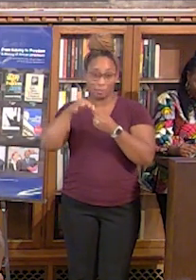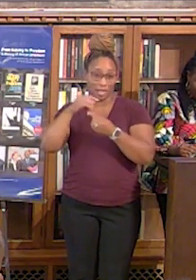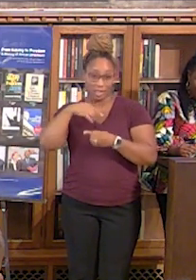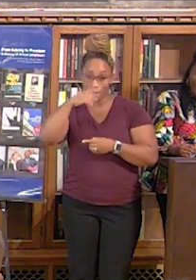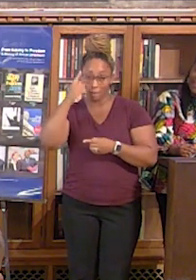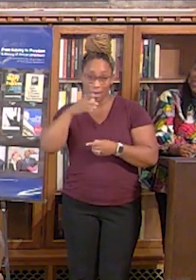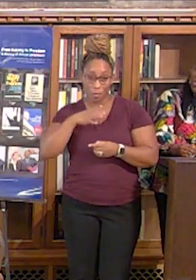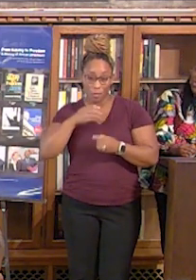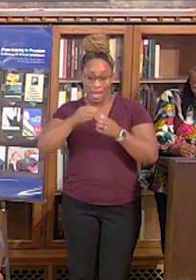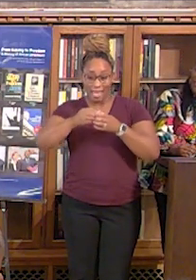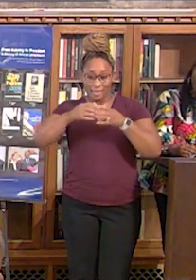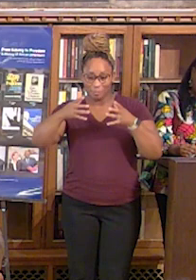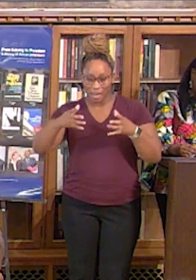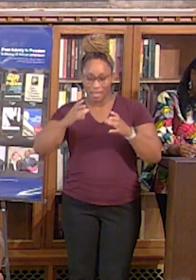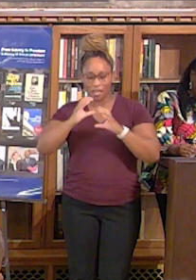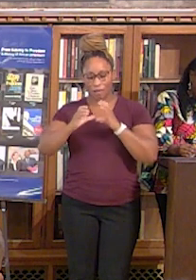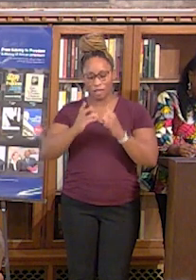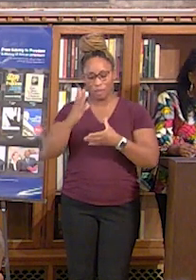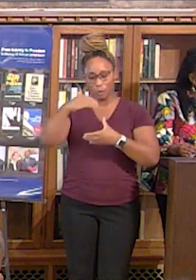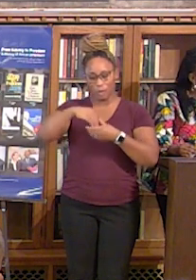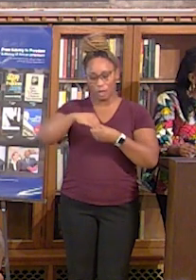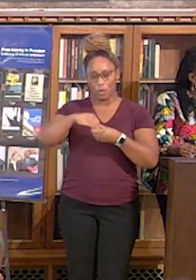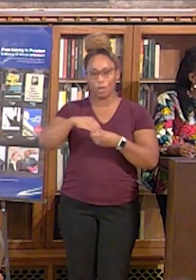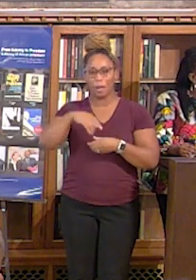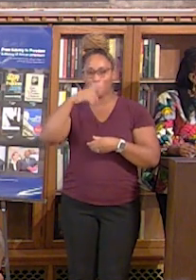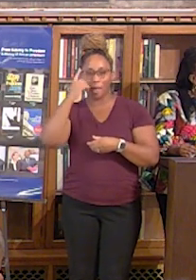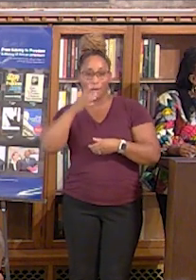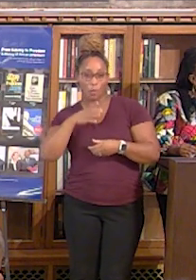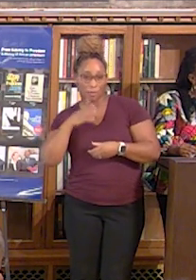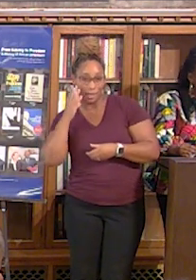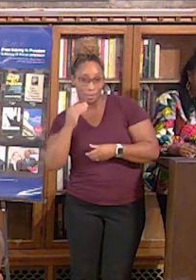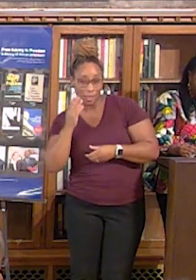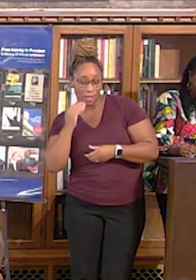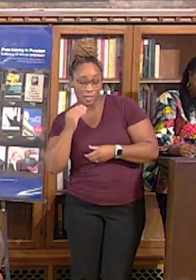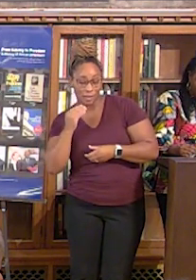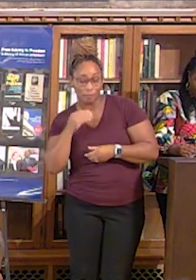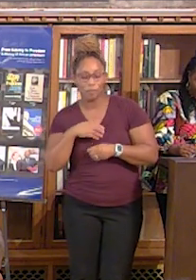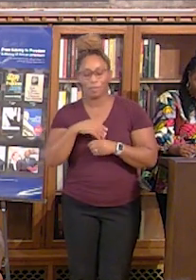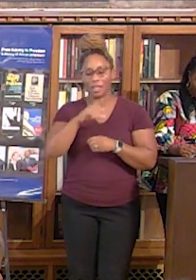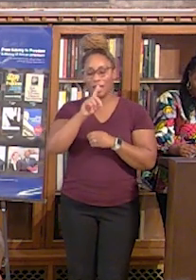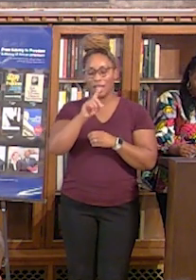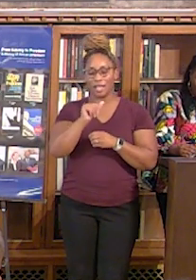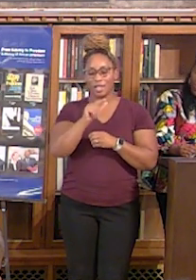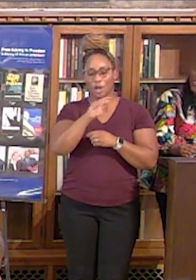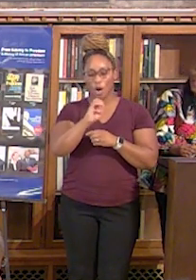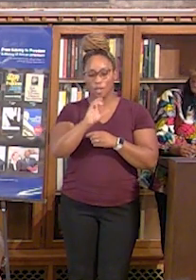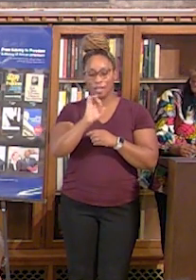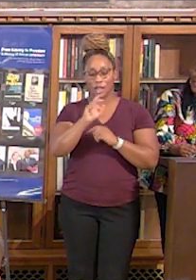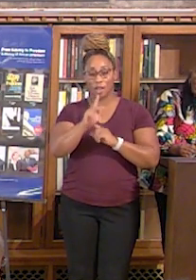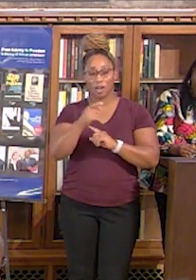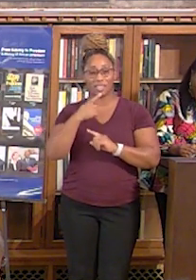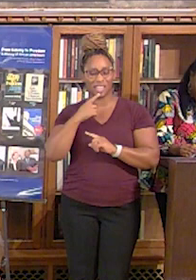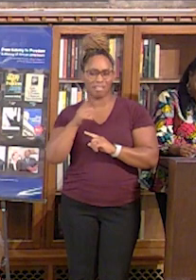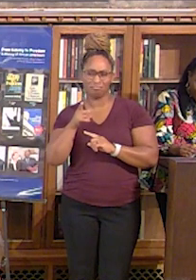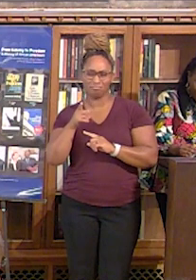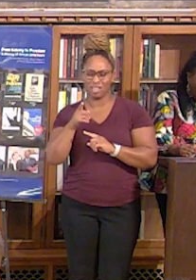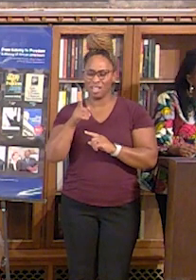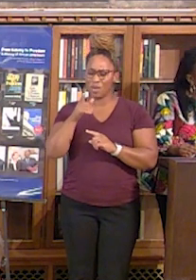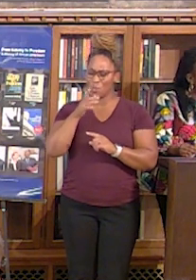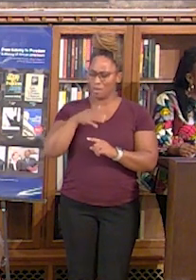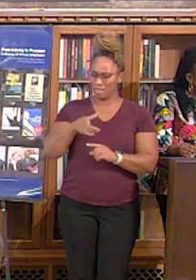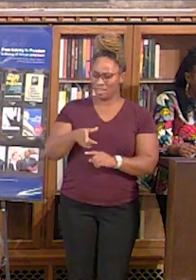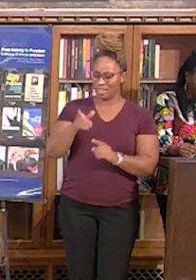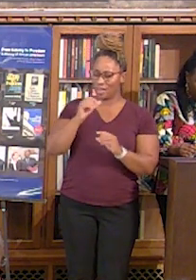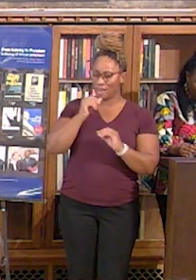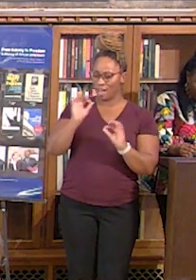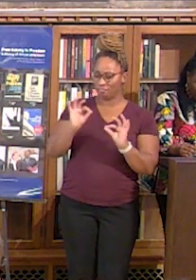conversation to include the experiences of black women who in the words of darling Clarkin were seen as neither objects